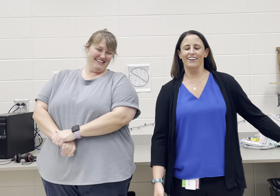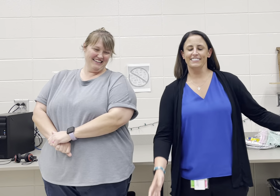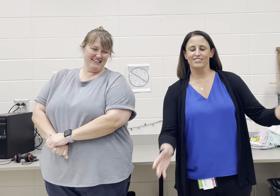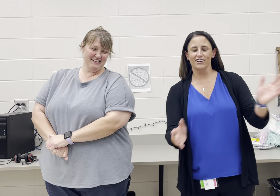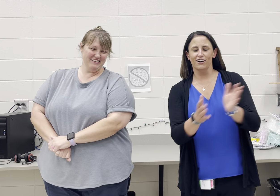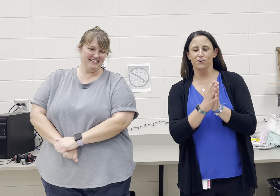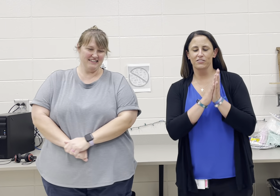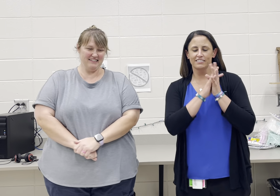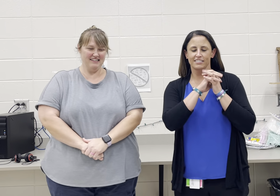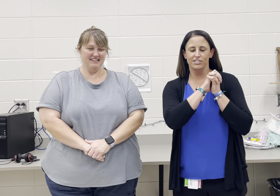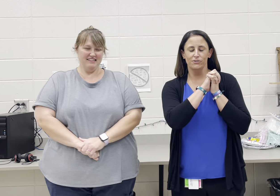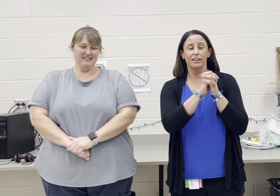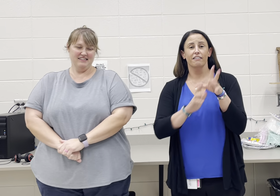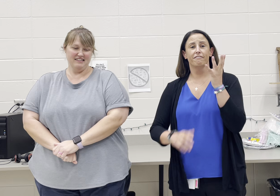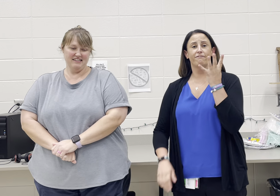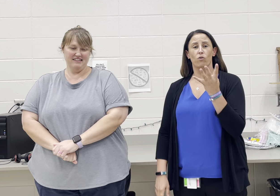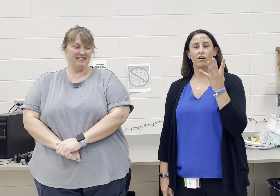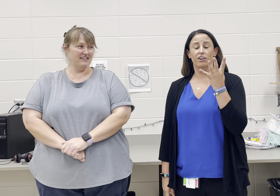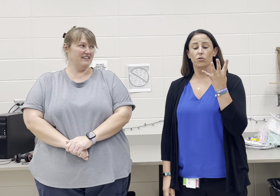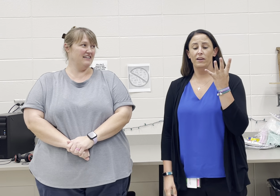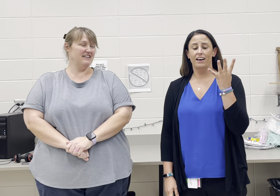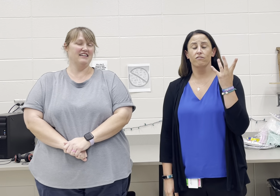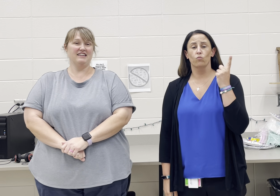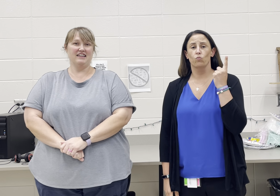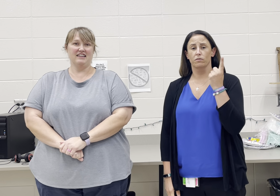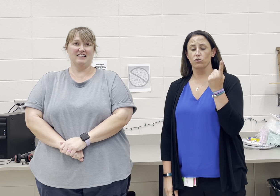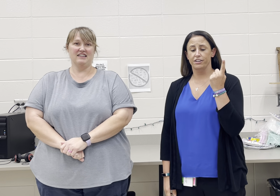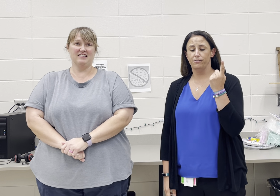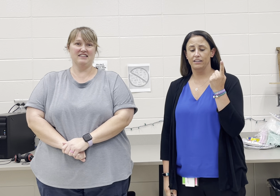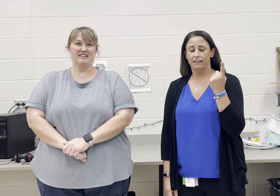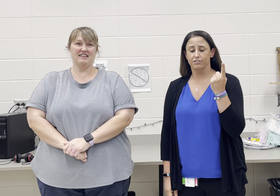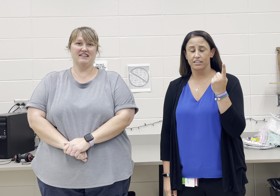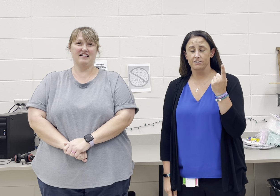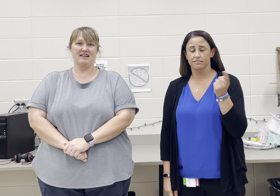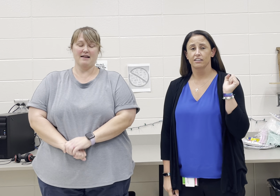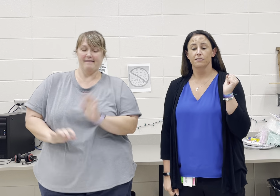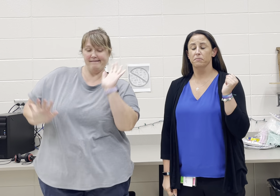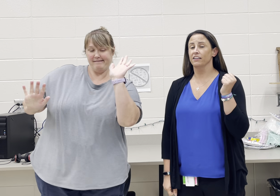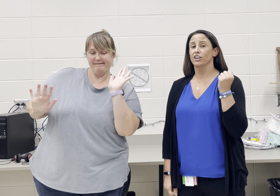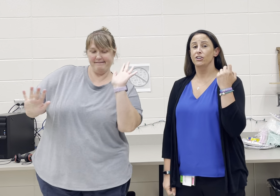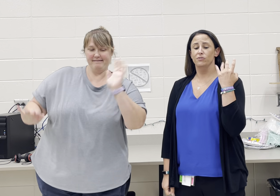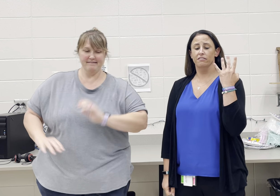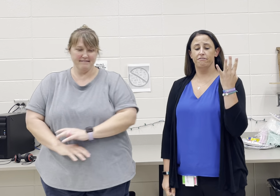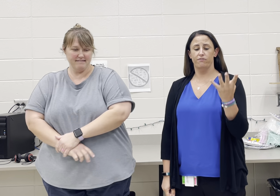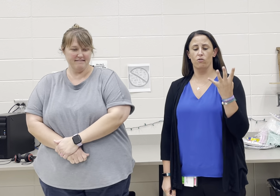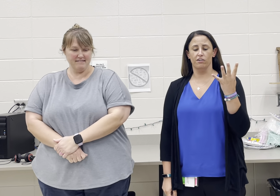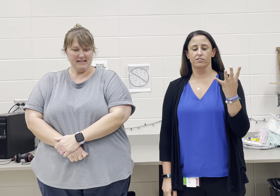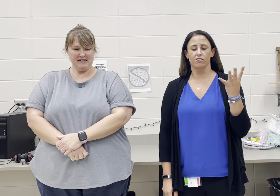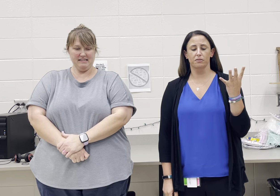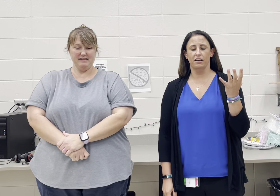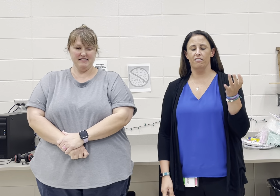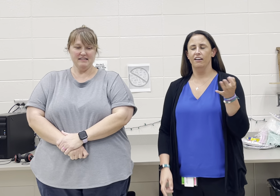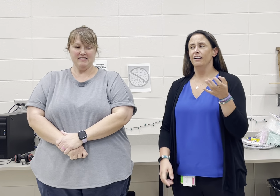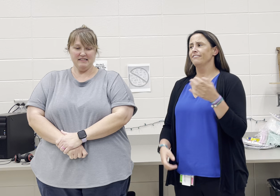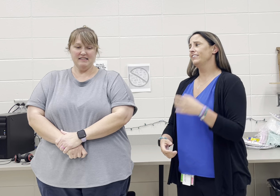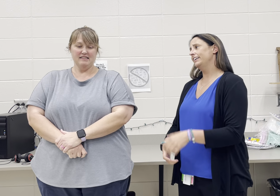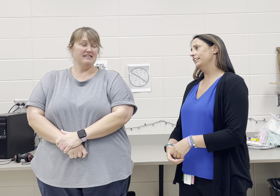right, so this is unit 4. We have one more unit after this, but unit 4, talking about